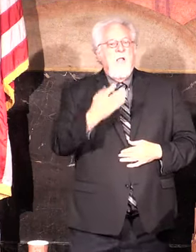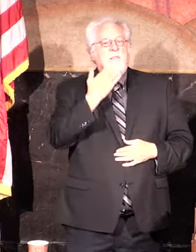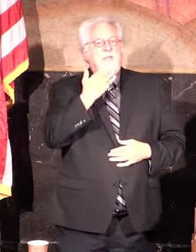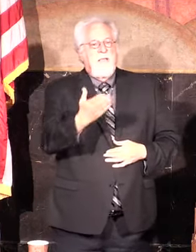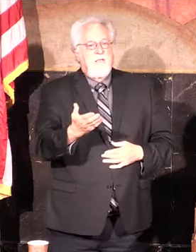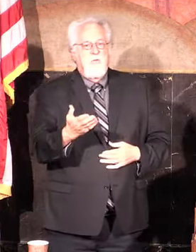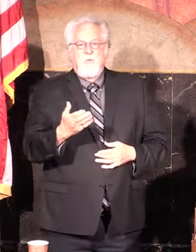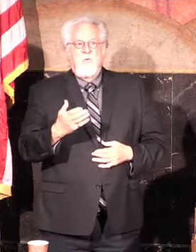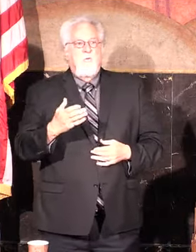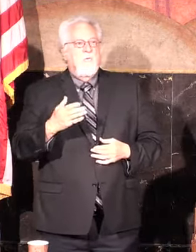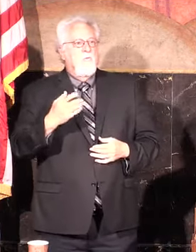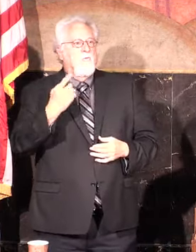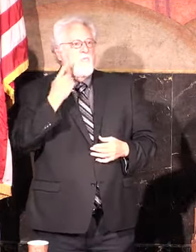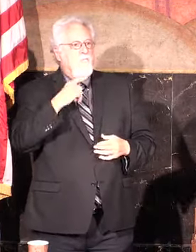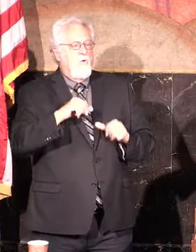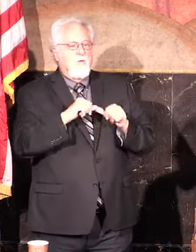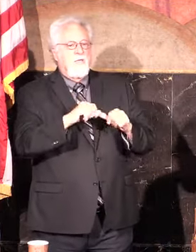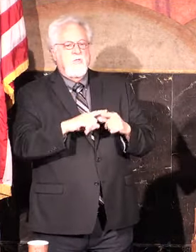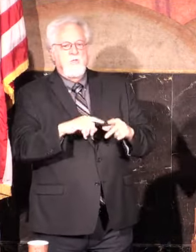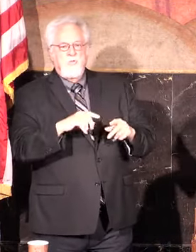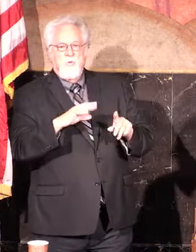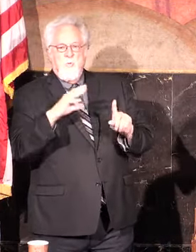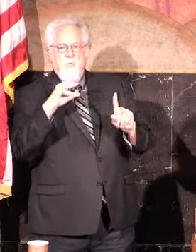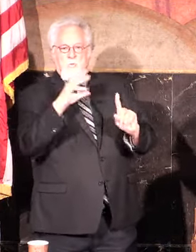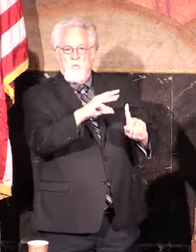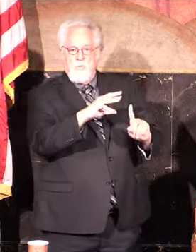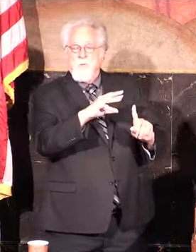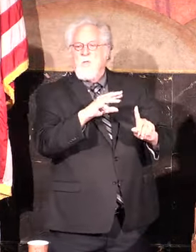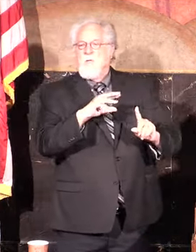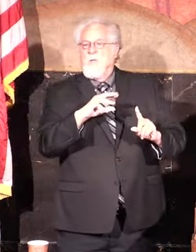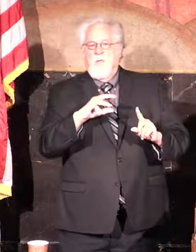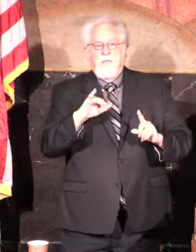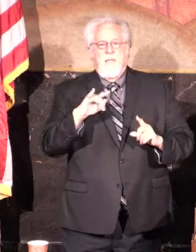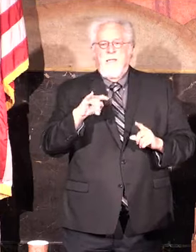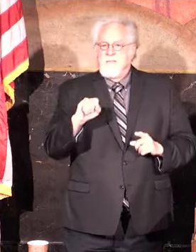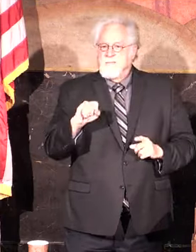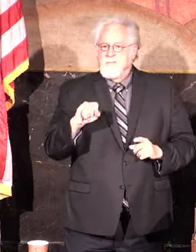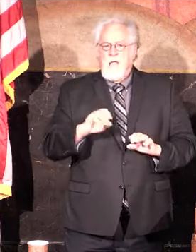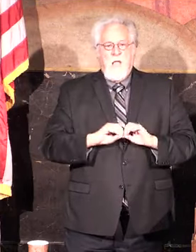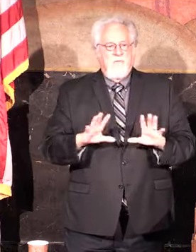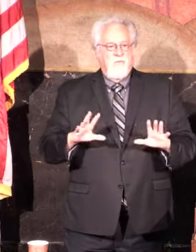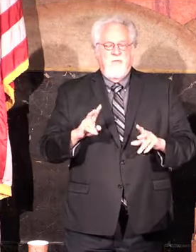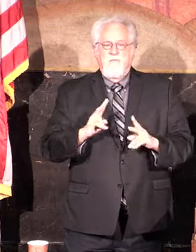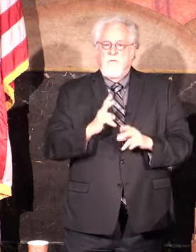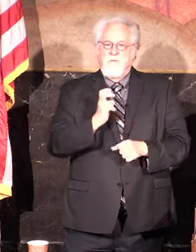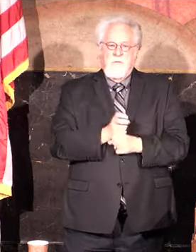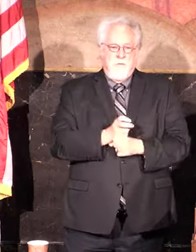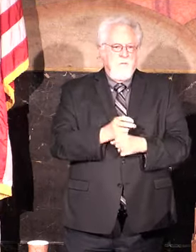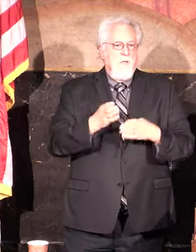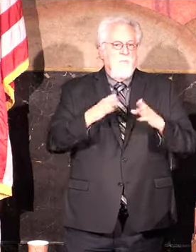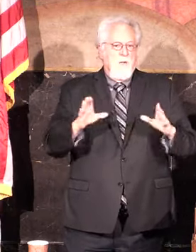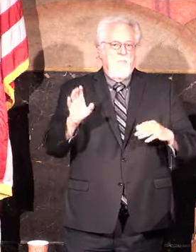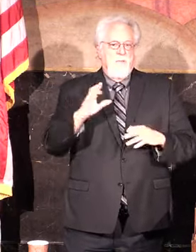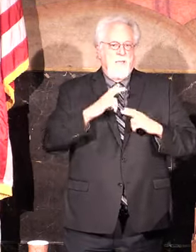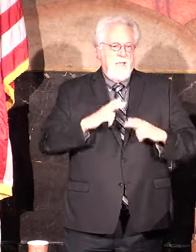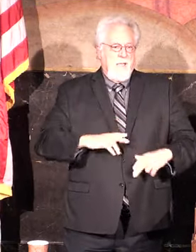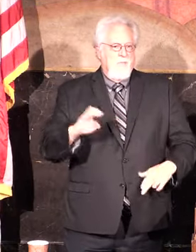you all for continuing to cover this. It is obviously a very difficult public health